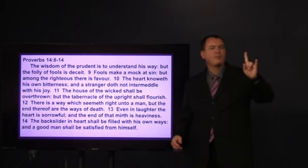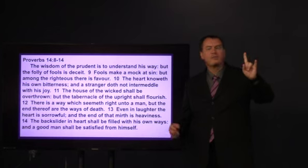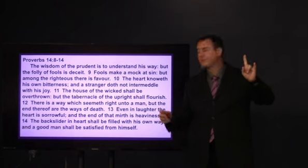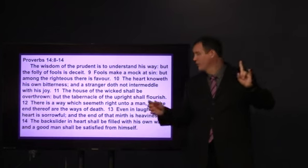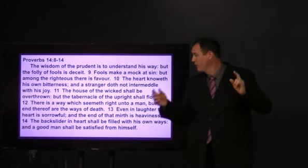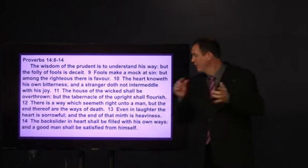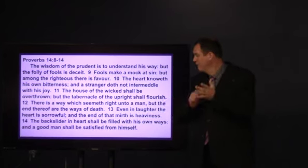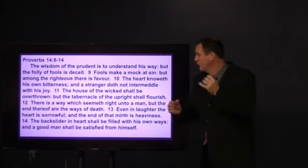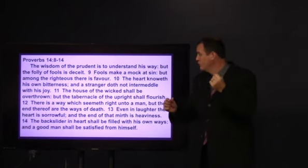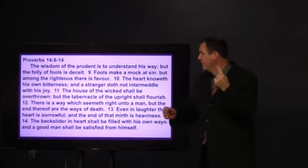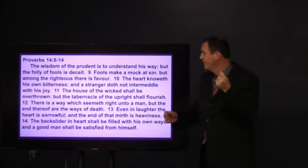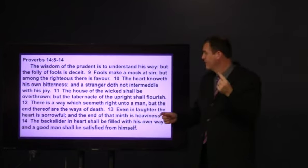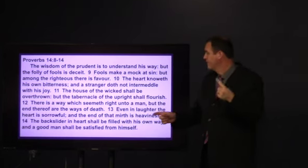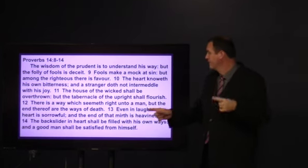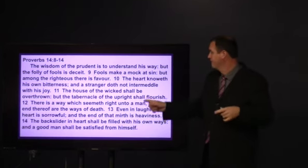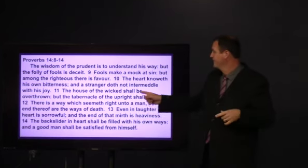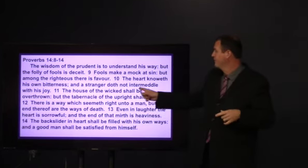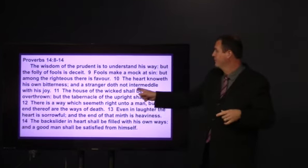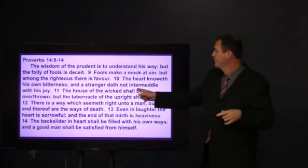Now, verse